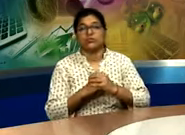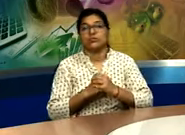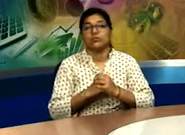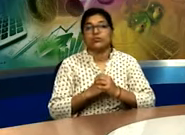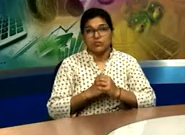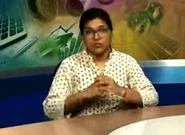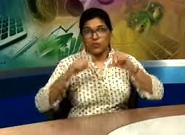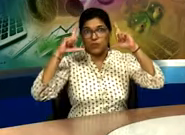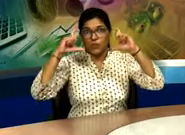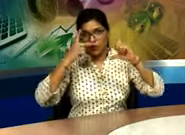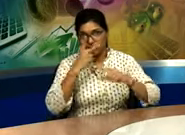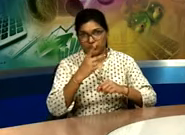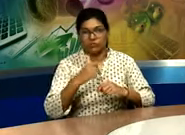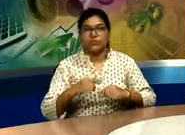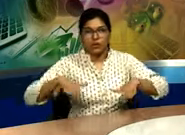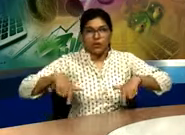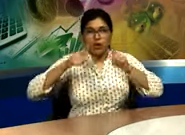You can see the image on screen.